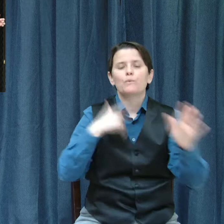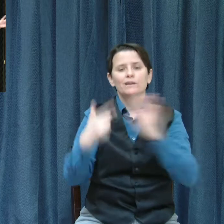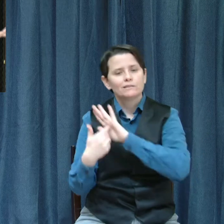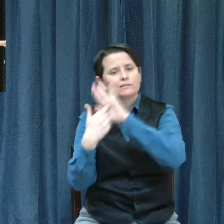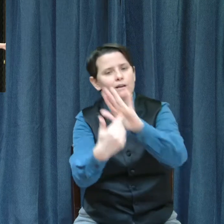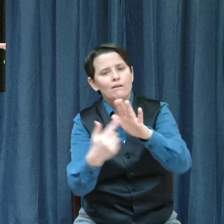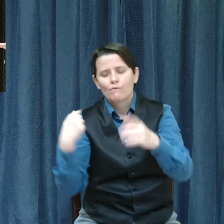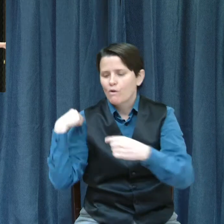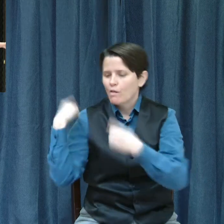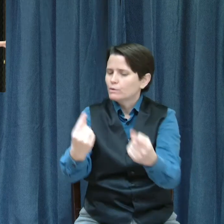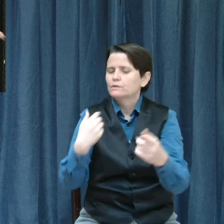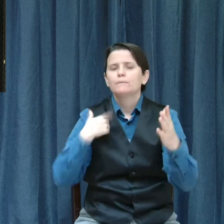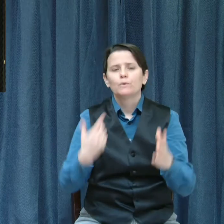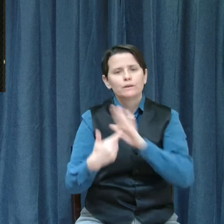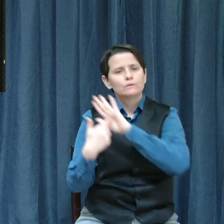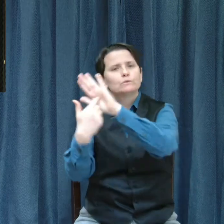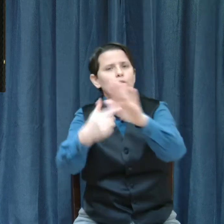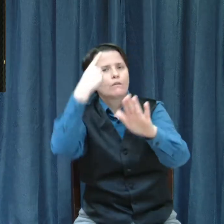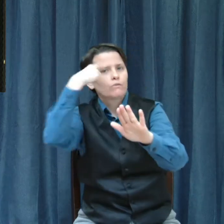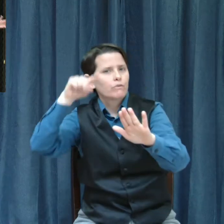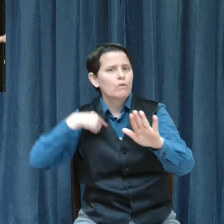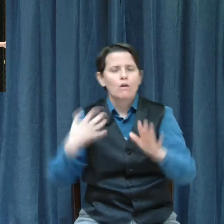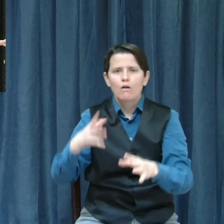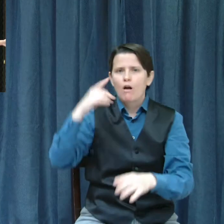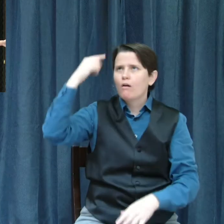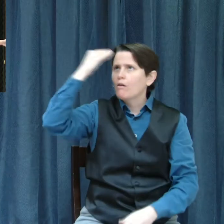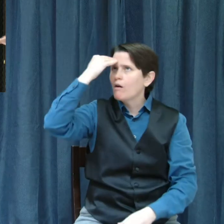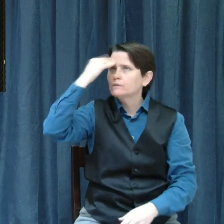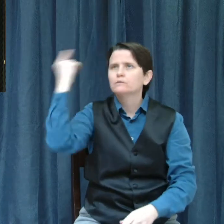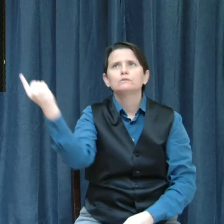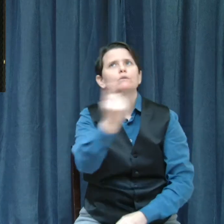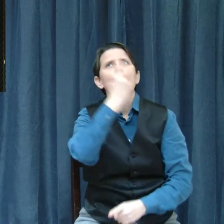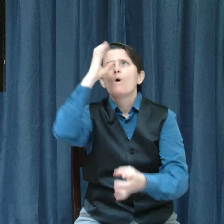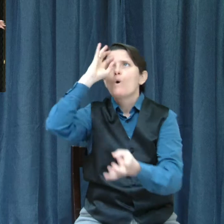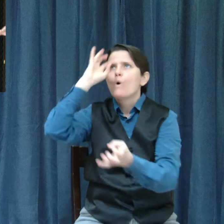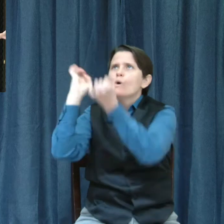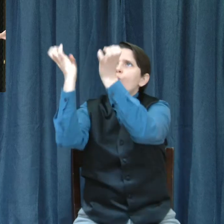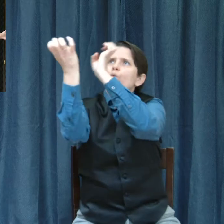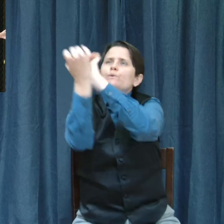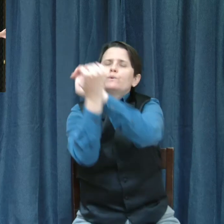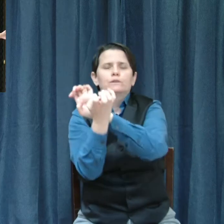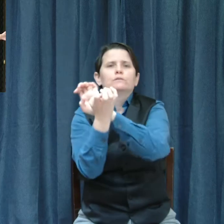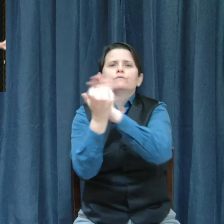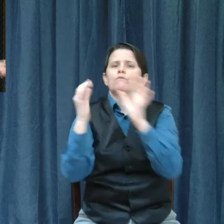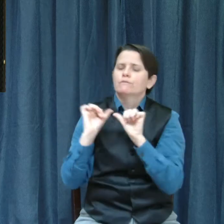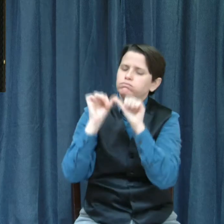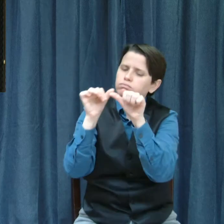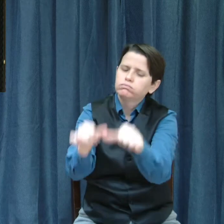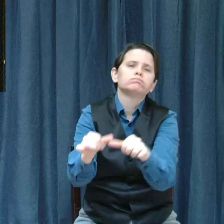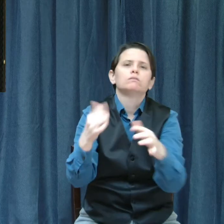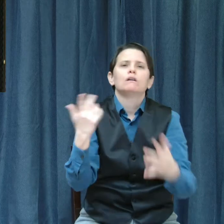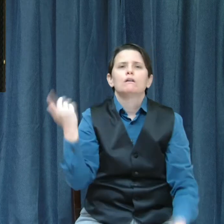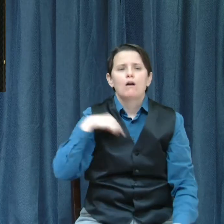our consciousness, ever evolving our awareness, ever evolving our